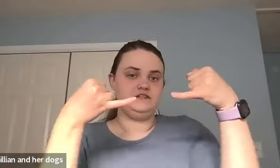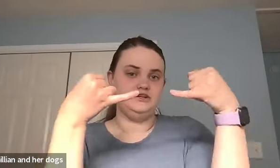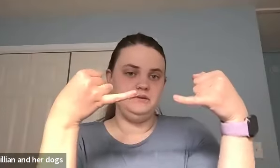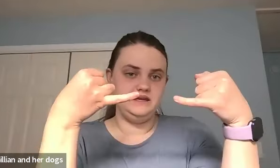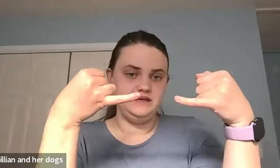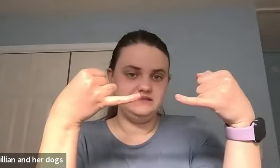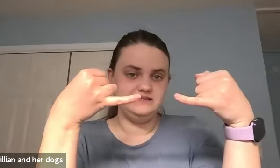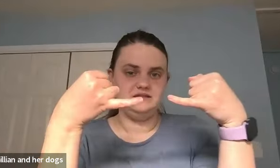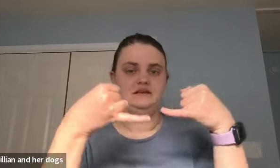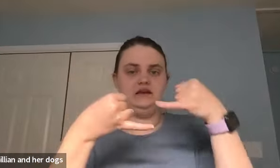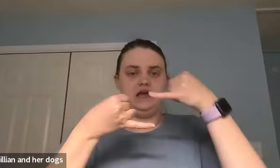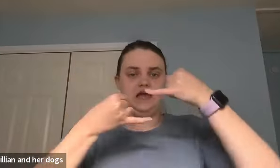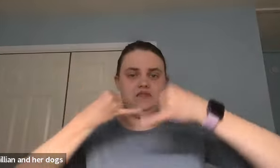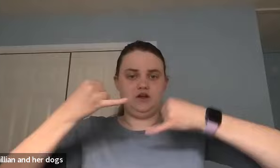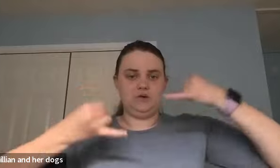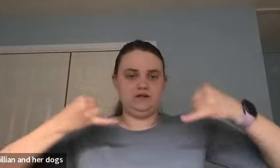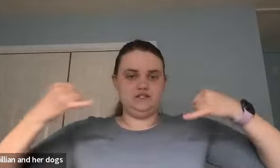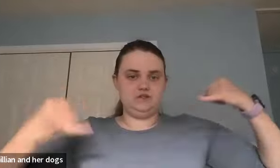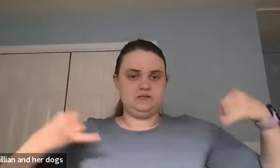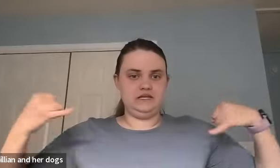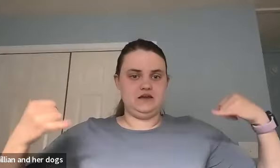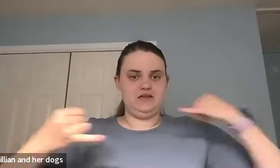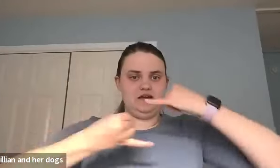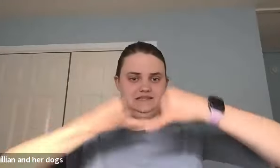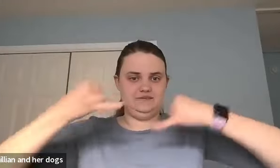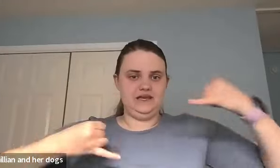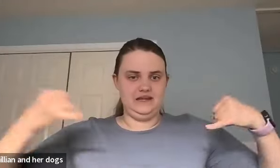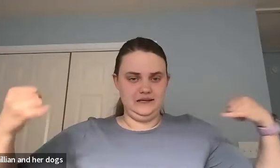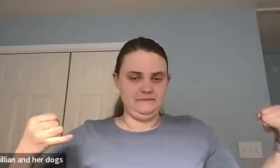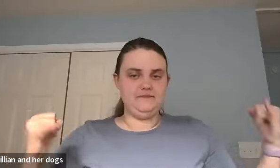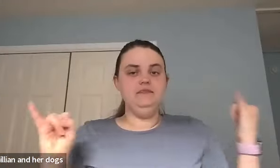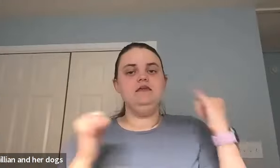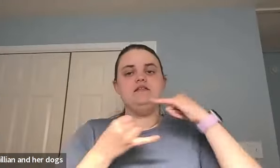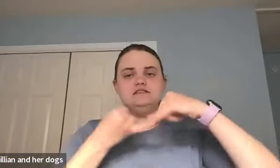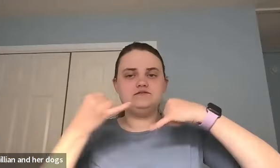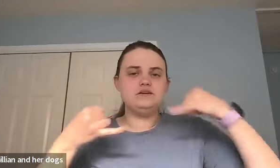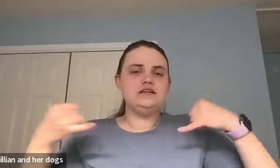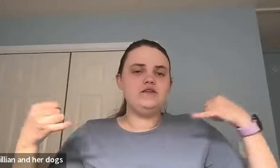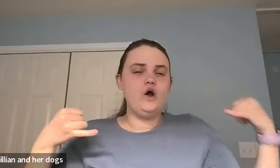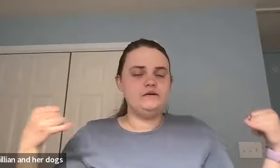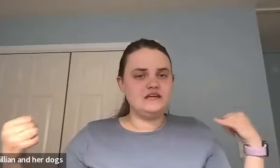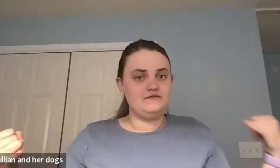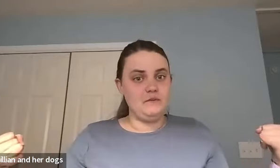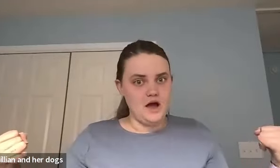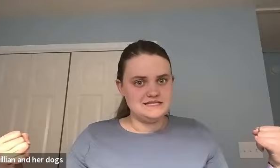two pinkies and they're going to spin out. Yeah, spaghetti. This is really the open sign for